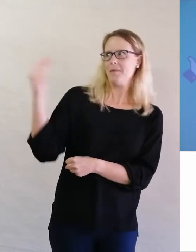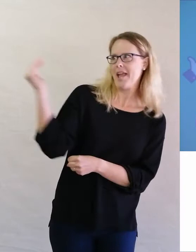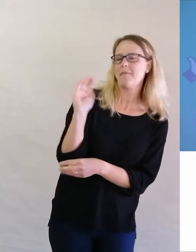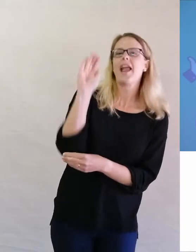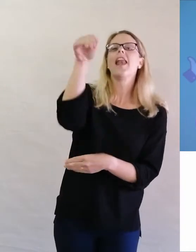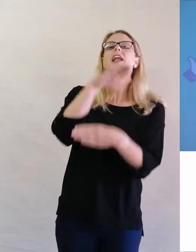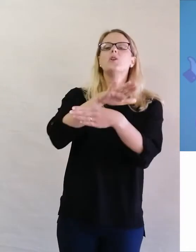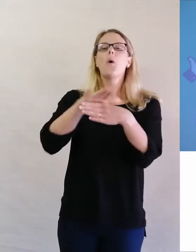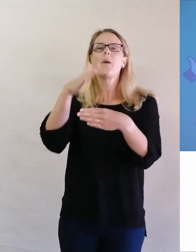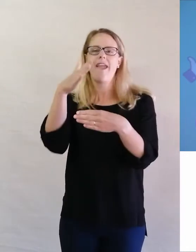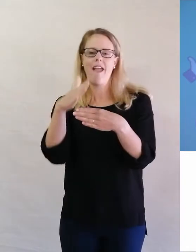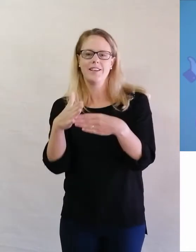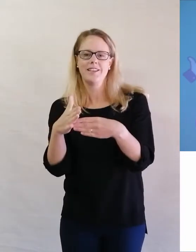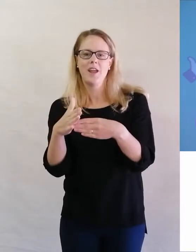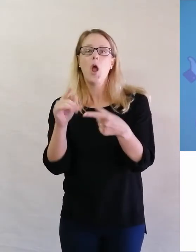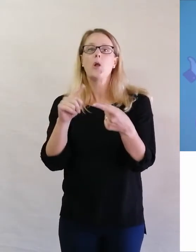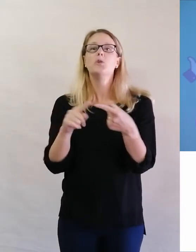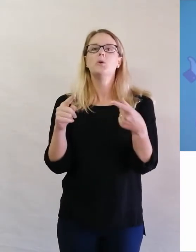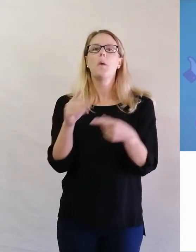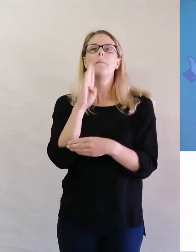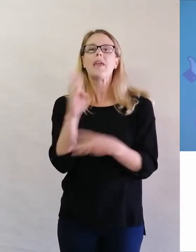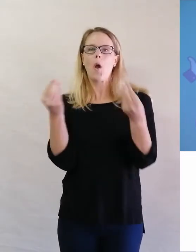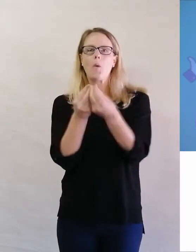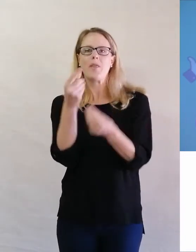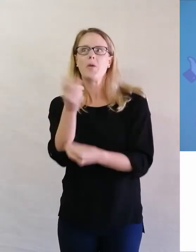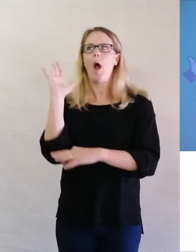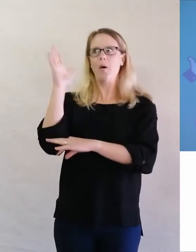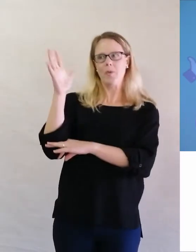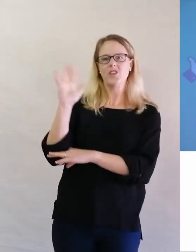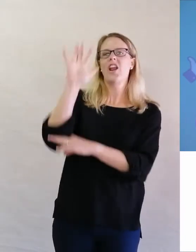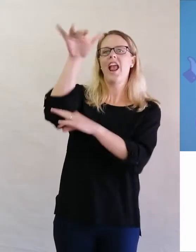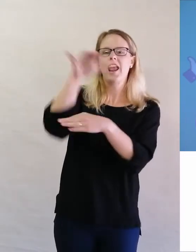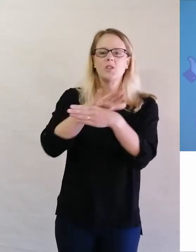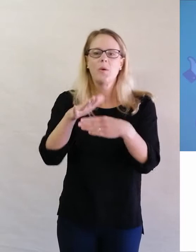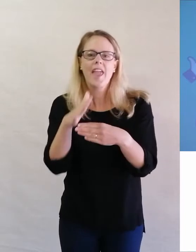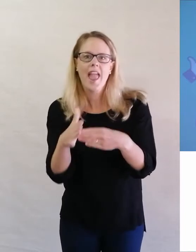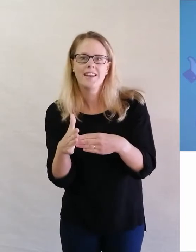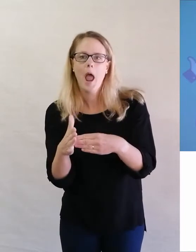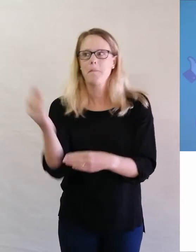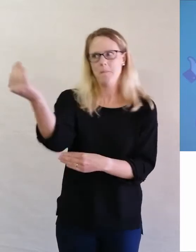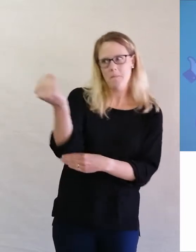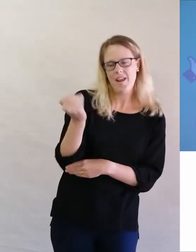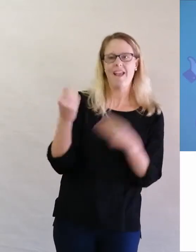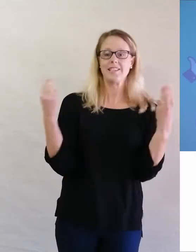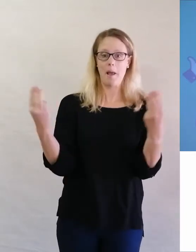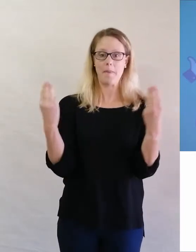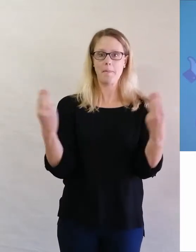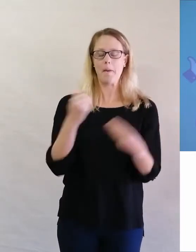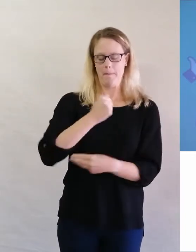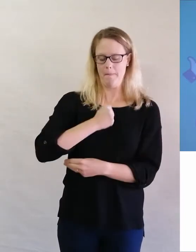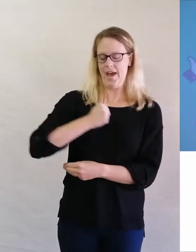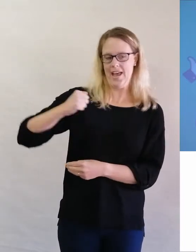weekend, 14, 15, 16, to hang with you guys. We'll be preaching there on Sunday. I'm bringing some people with me. My